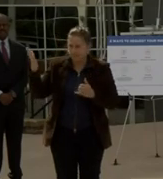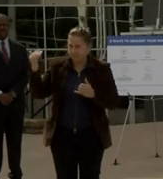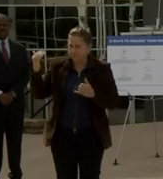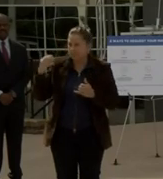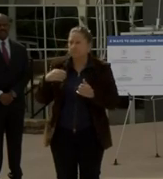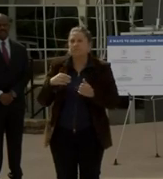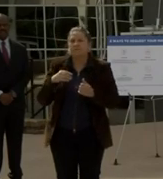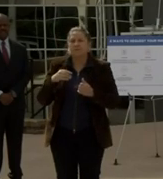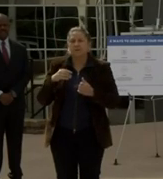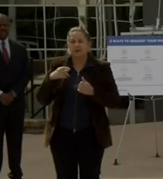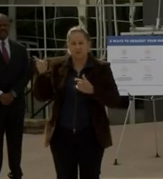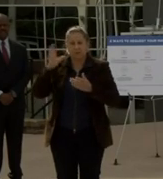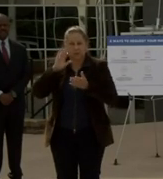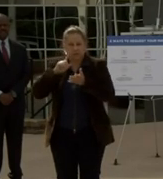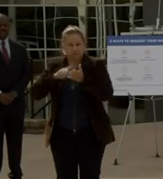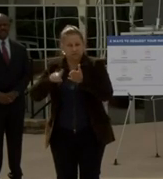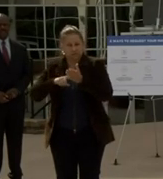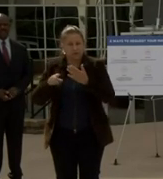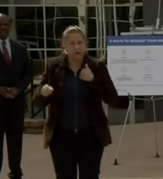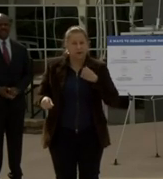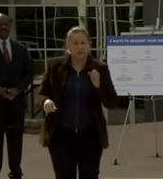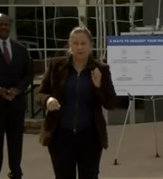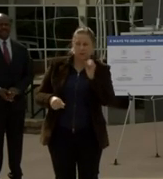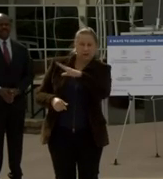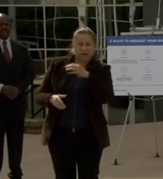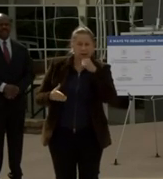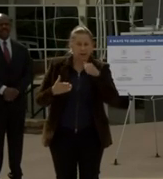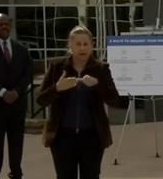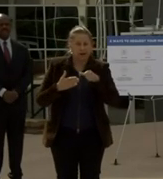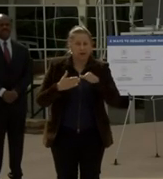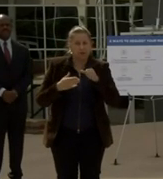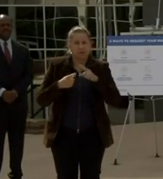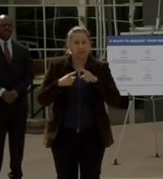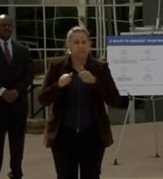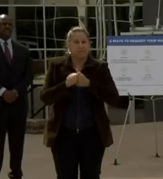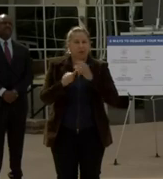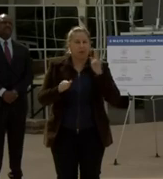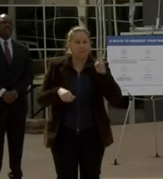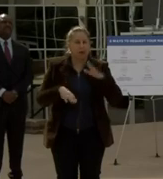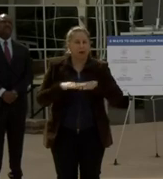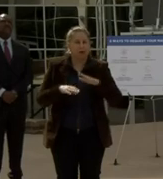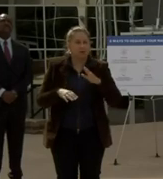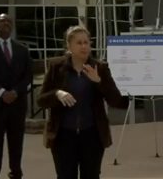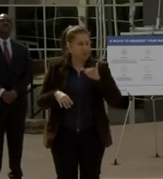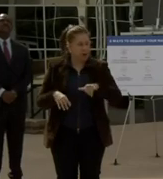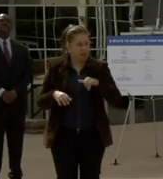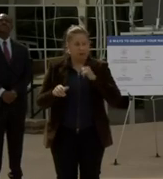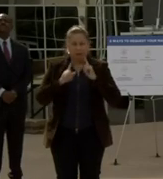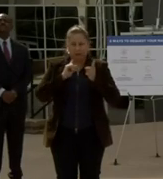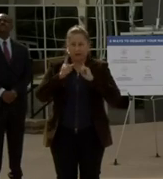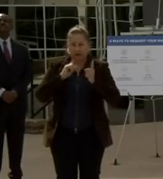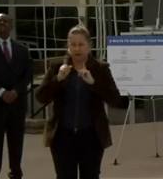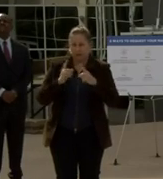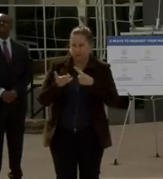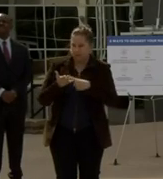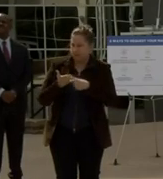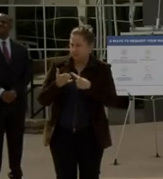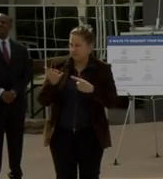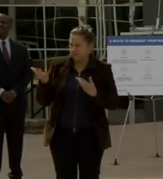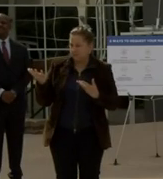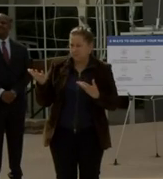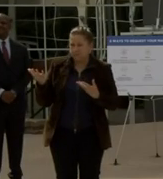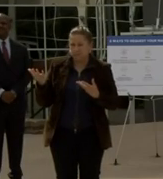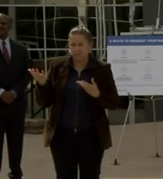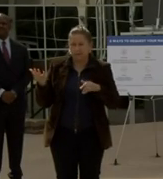that question and conversation last night to the White House. We know that this is a fast-moving bill, and